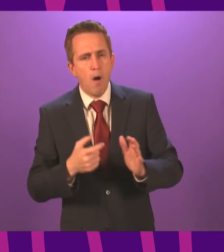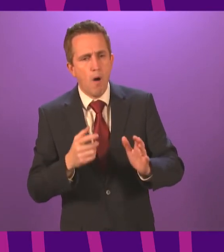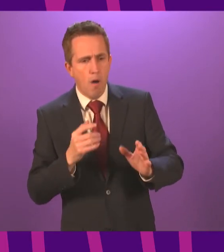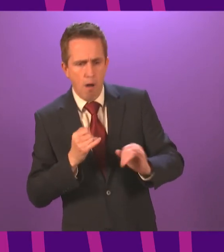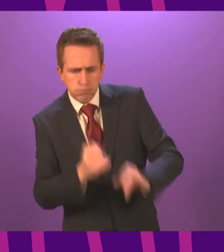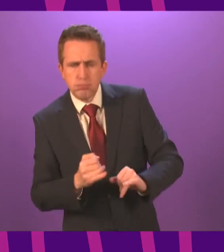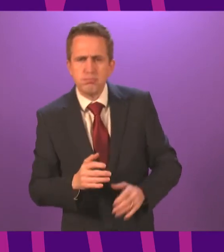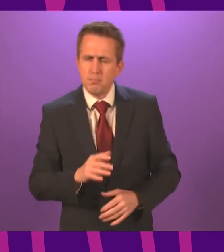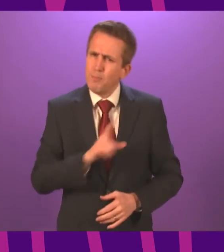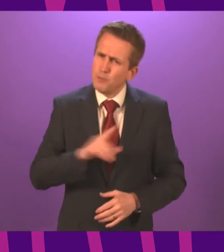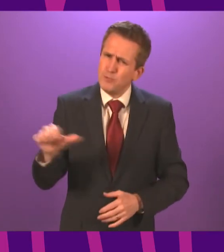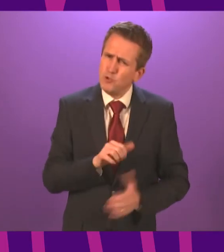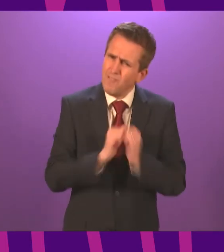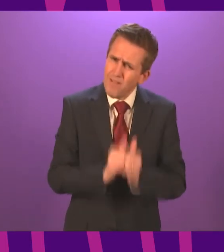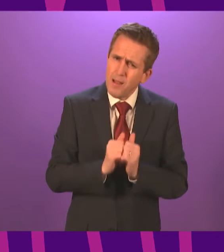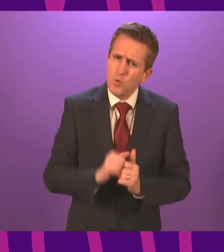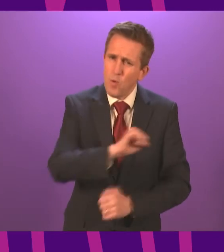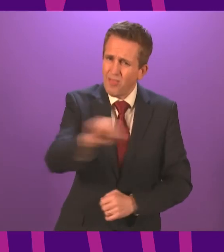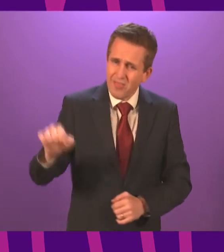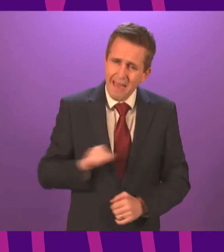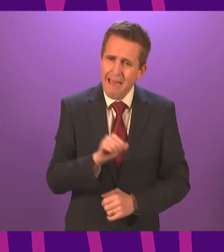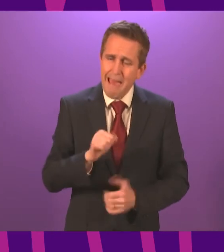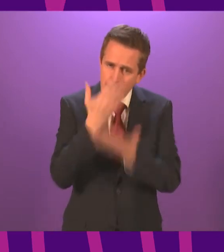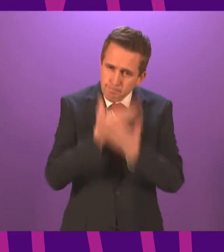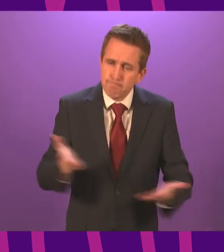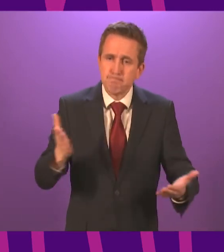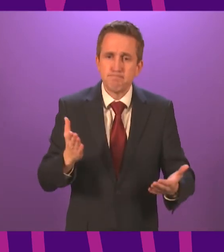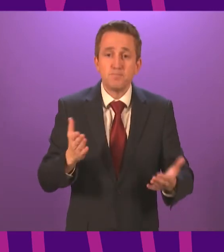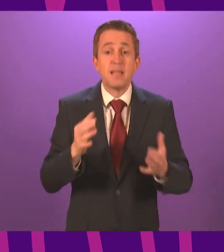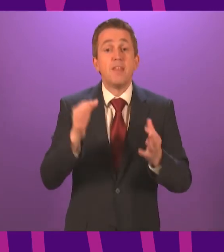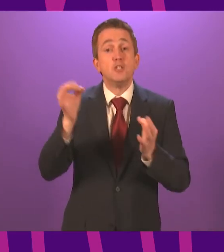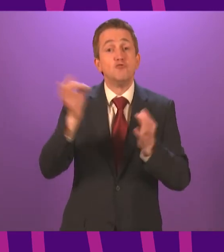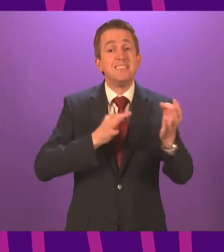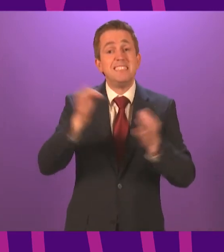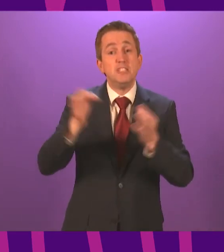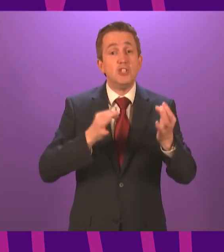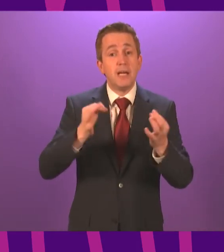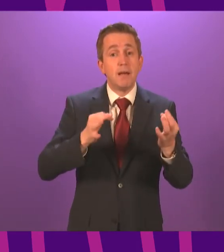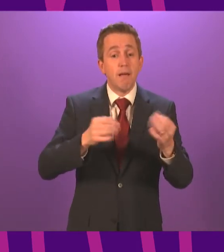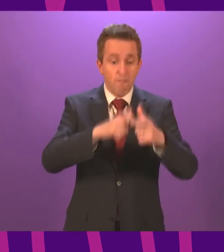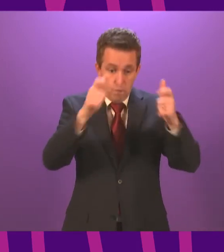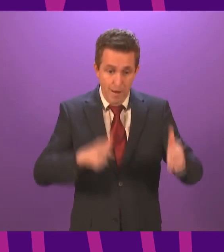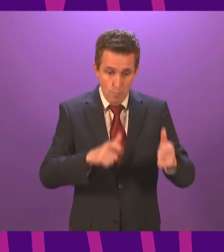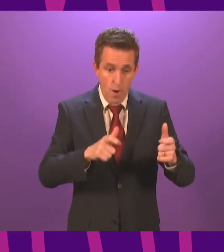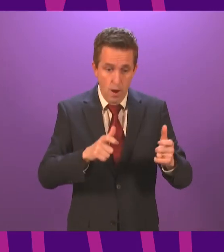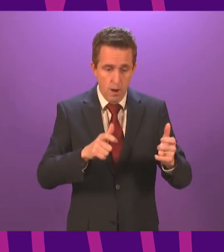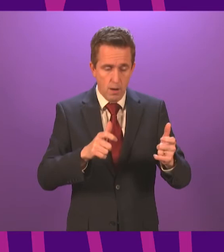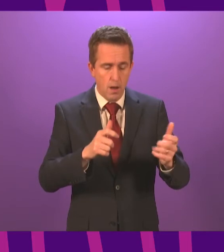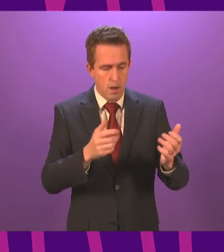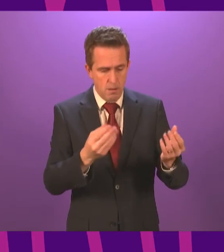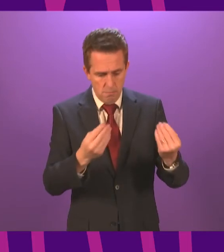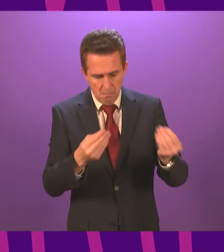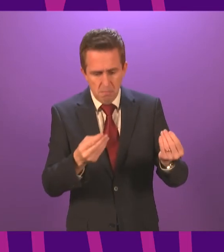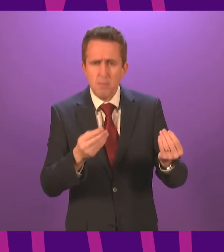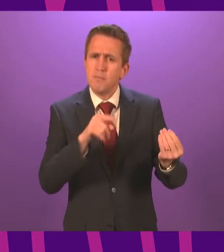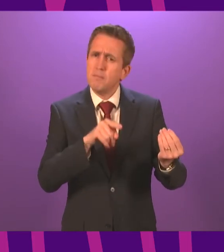It absolutely is. Now, the strategic framework that we have helps us understand what we